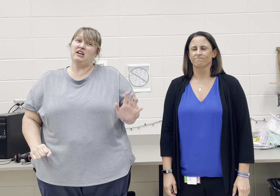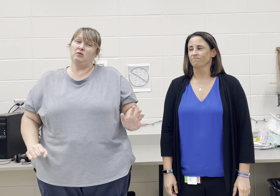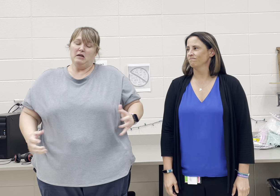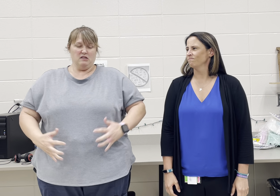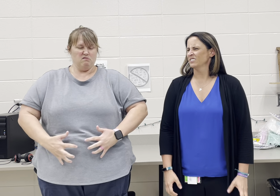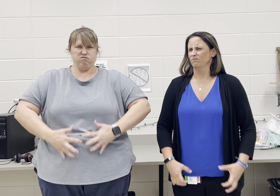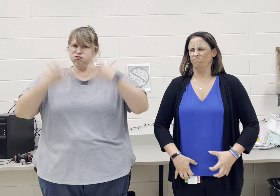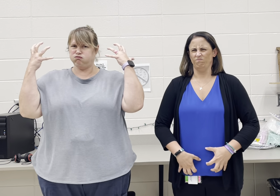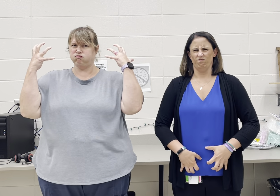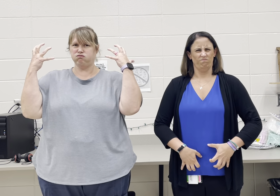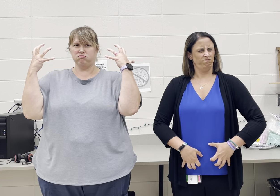ill.